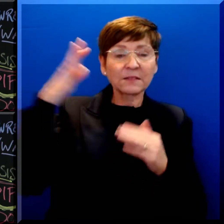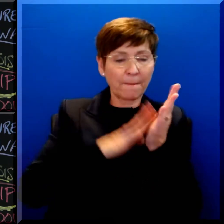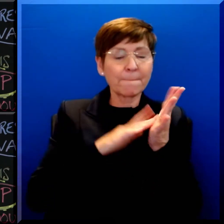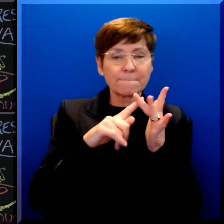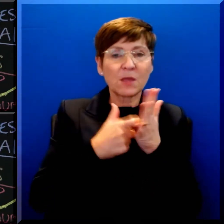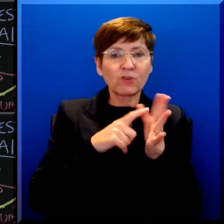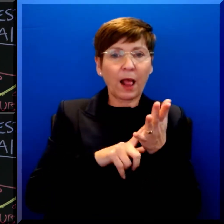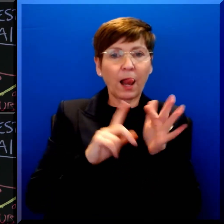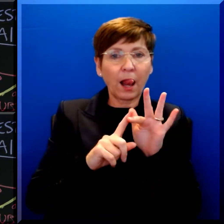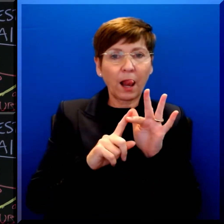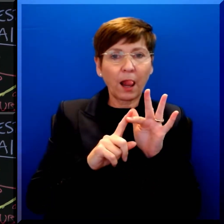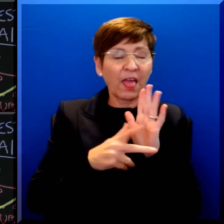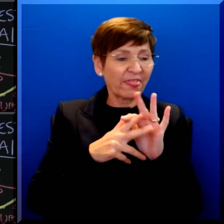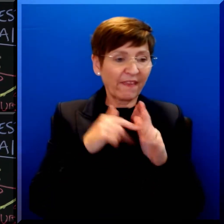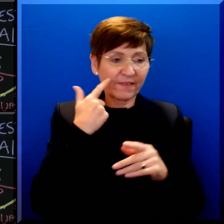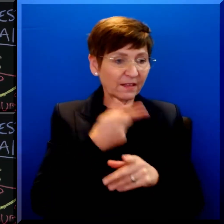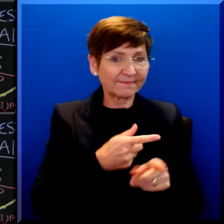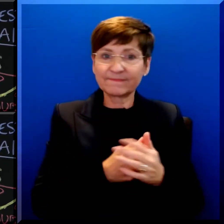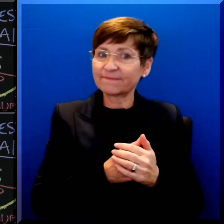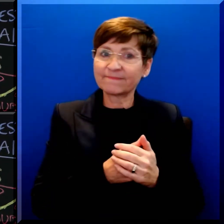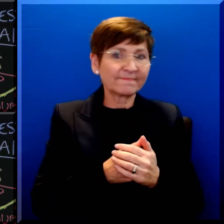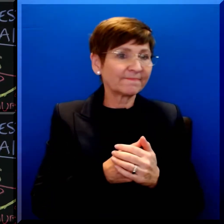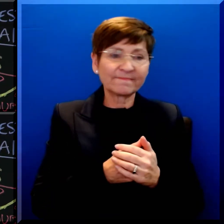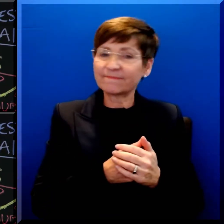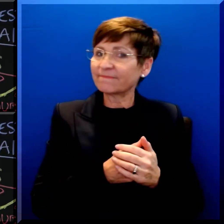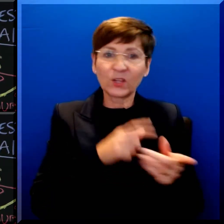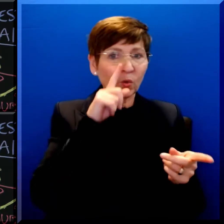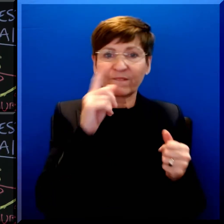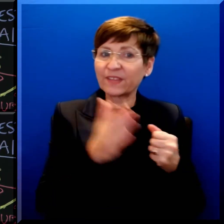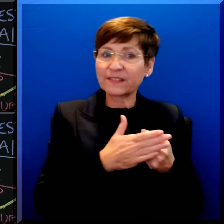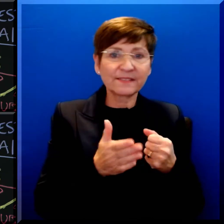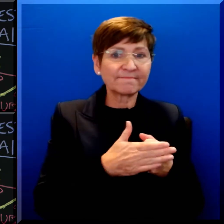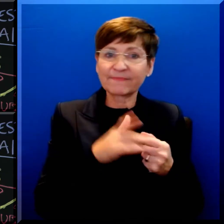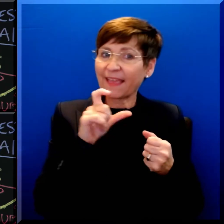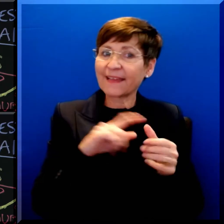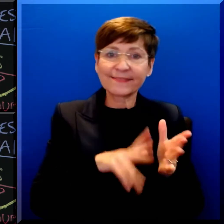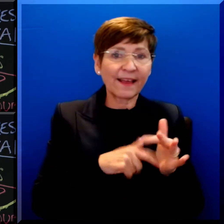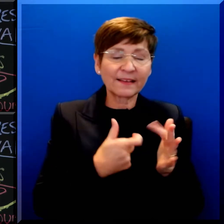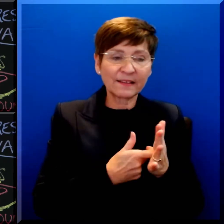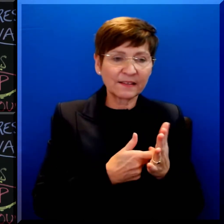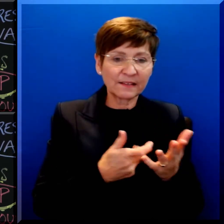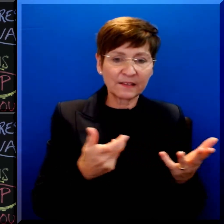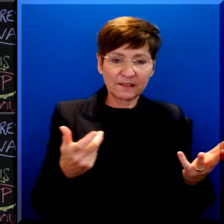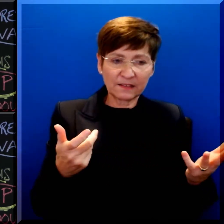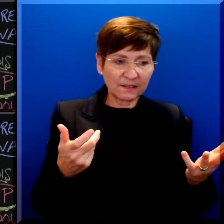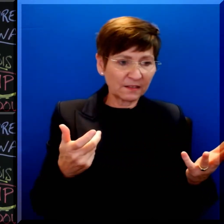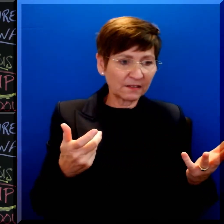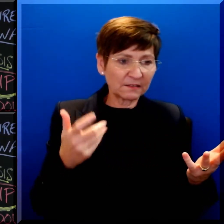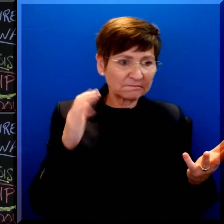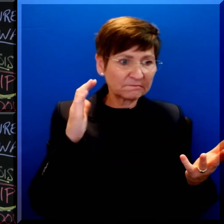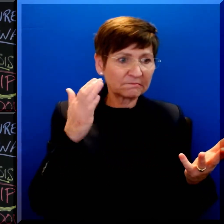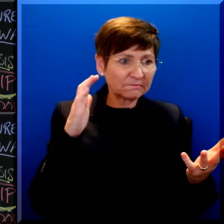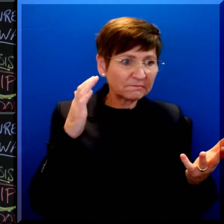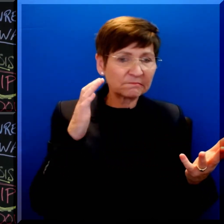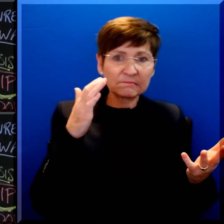we found out that his cancer wasn't curable, whoa, it's something you actually work long and hard for remission.